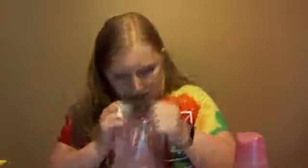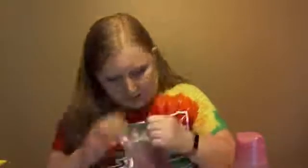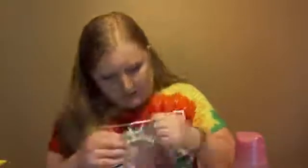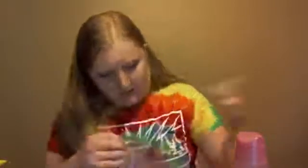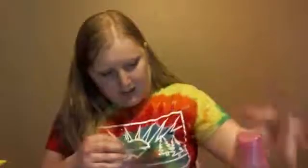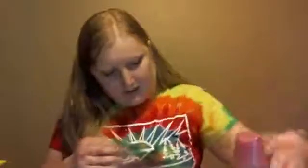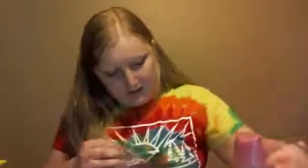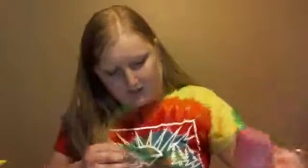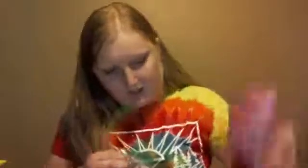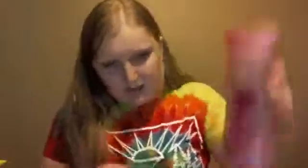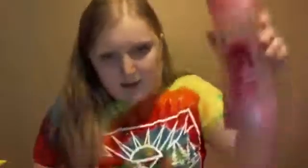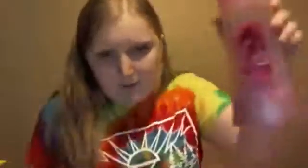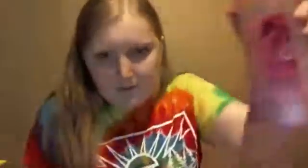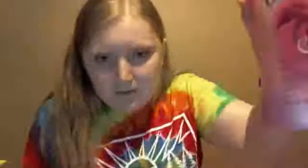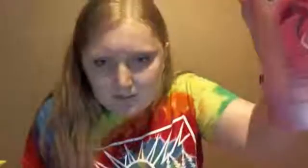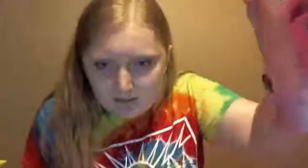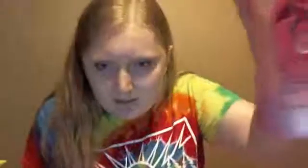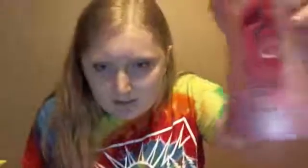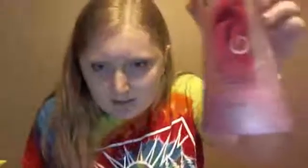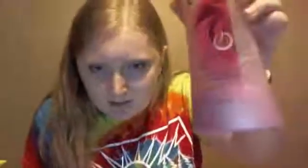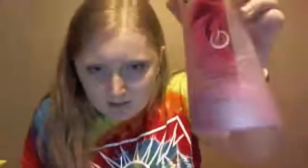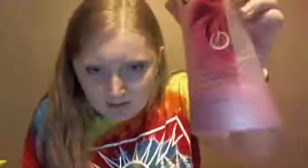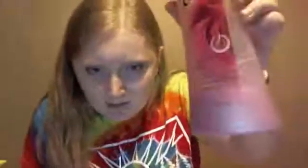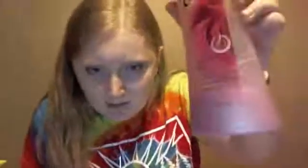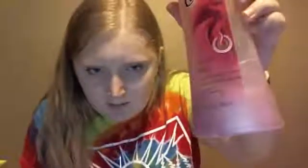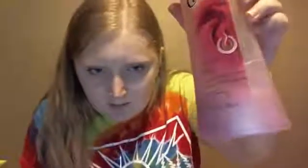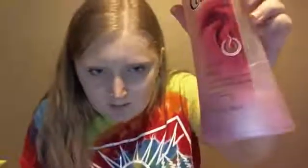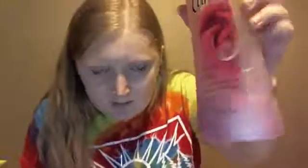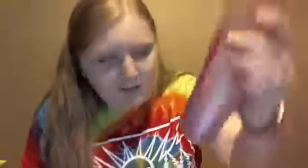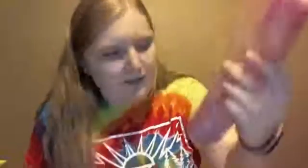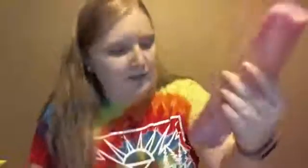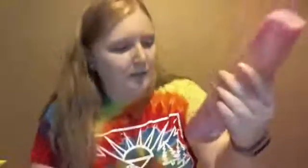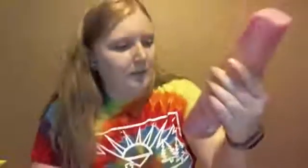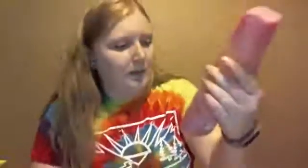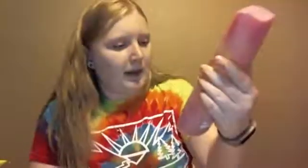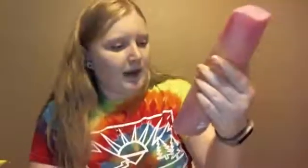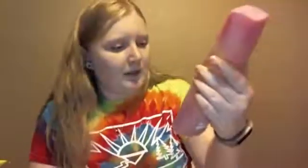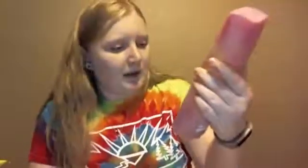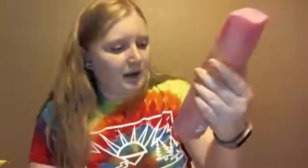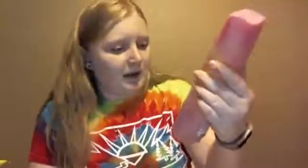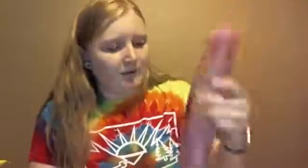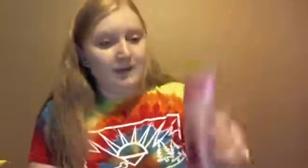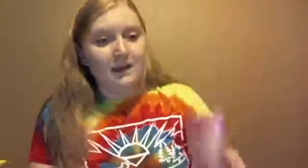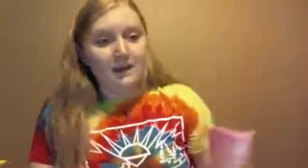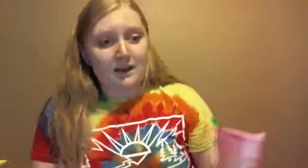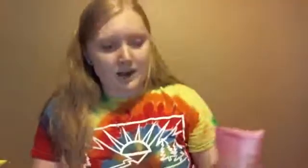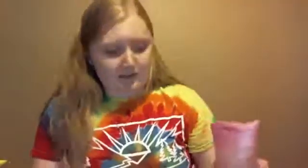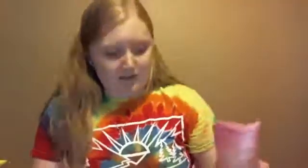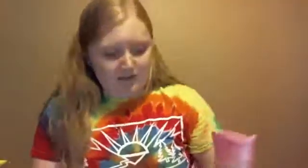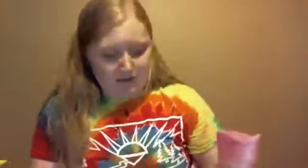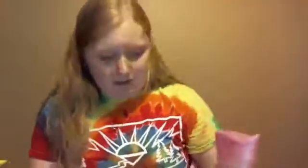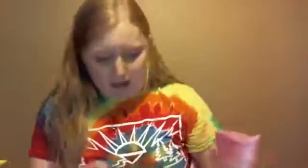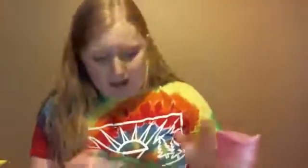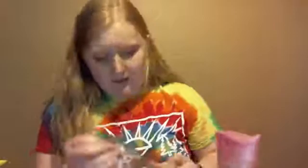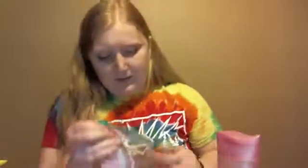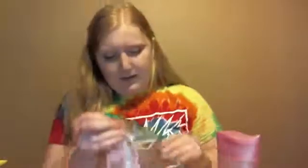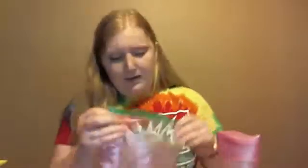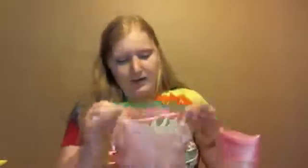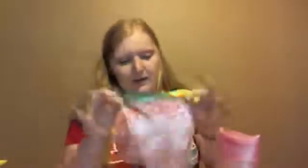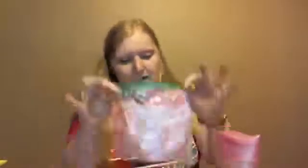It says, if you can see on here, it is blackberry and vanilla essence, and I think that it